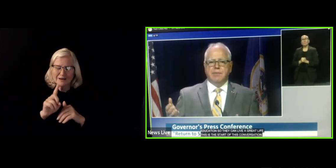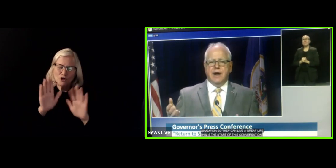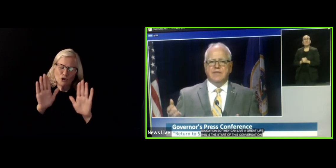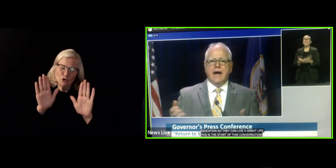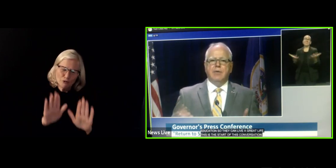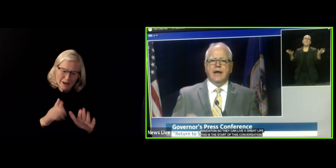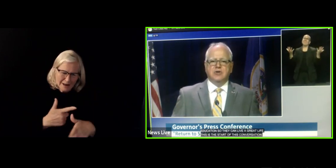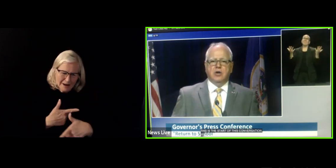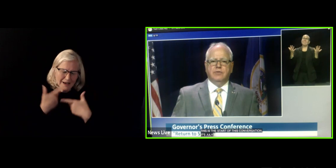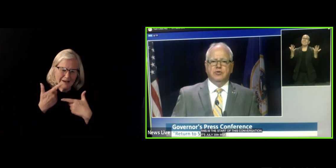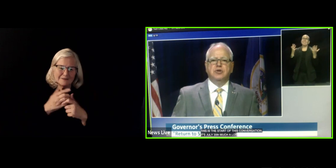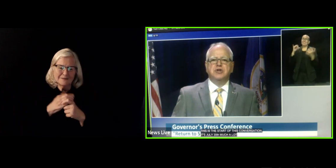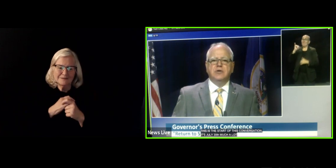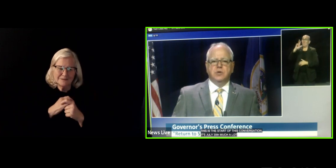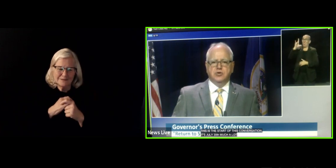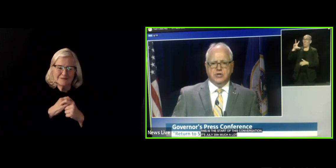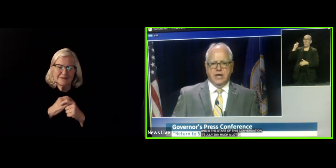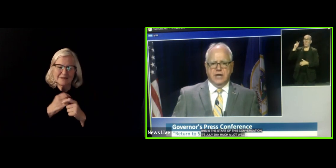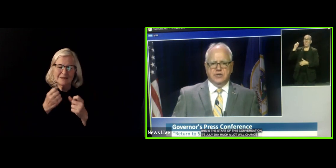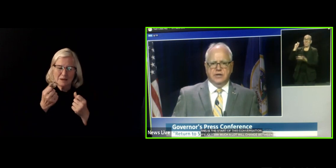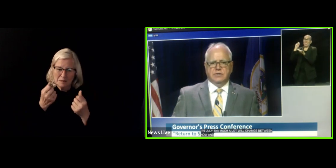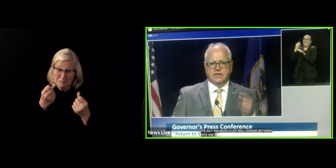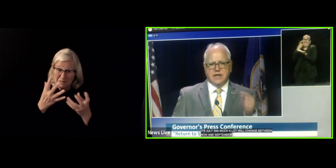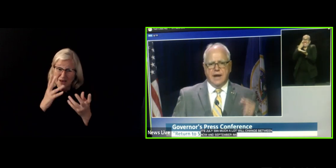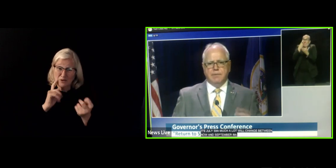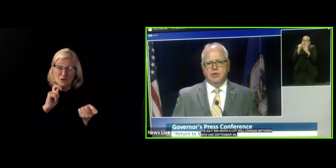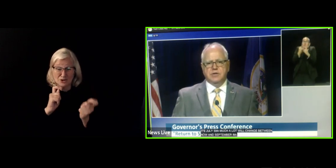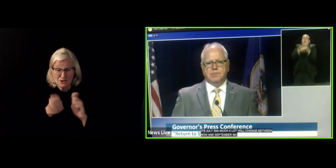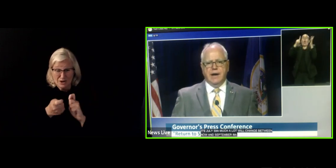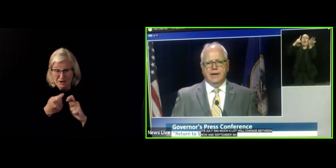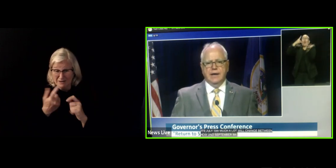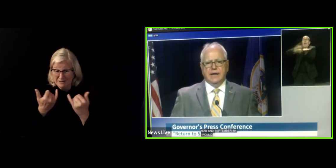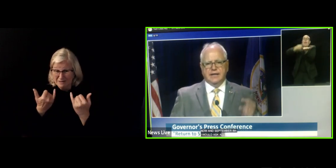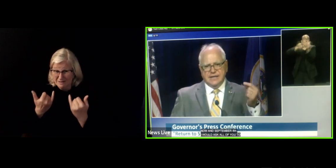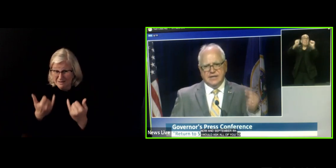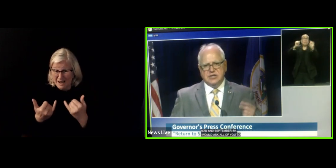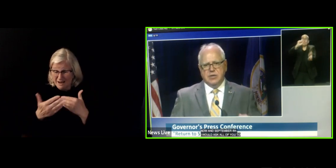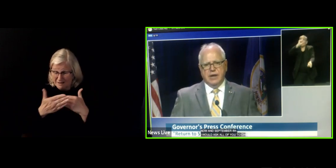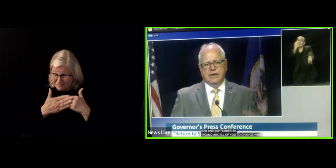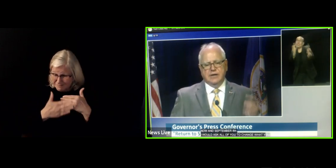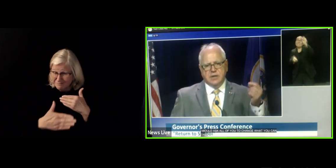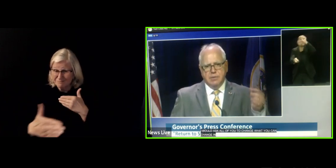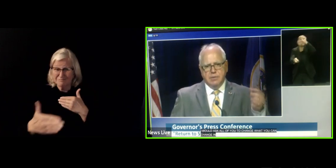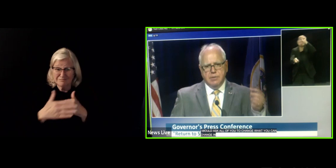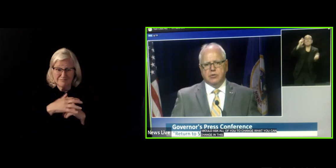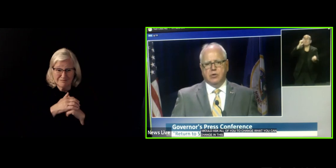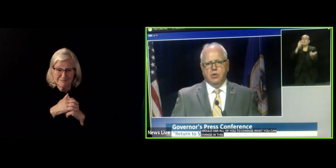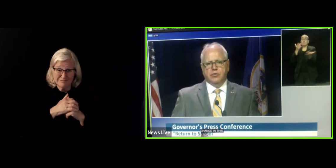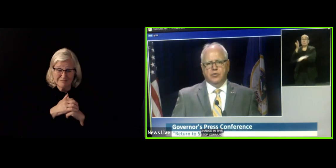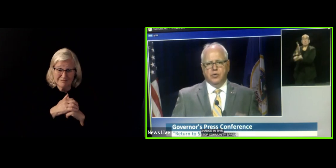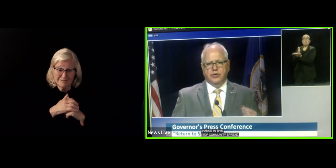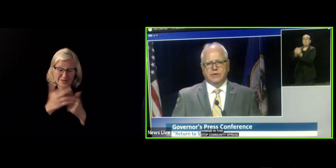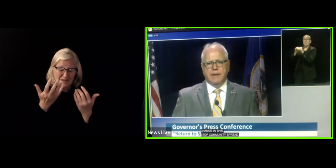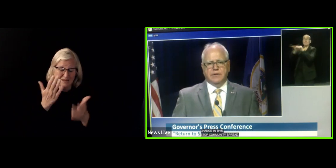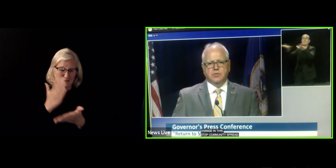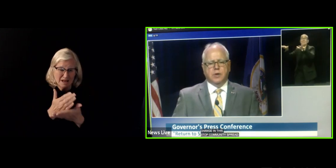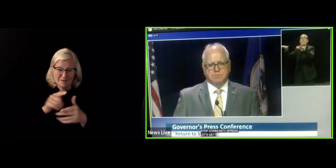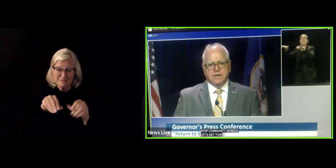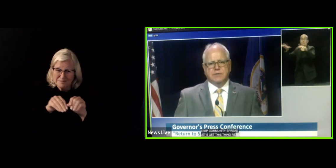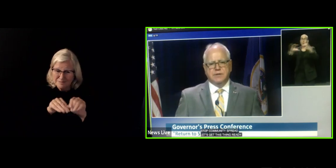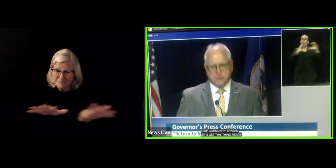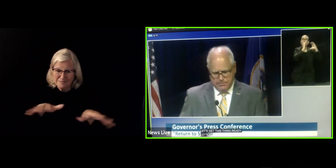September 8th. I would ask all of you to change what you can change in this. Let's stop community spread. Let's get this thing ready. Let's communicate with our local schools, and let's make this